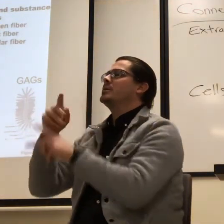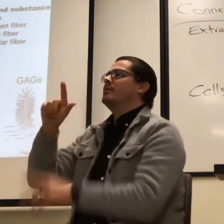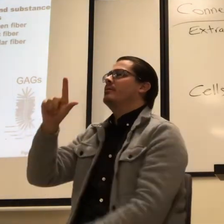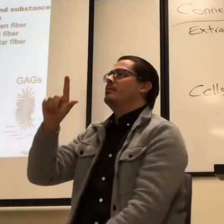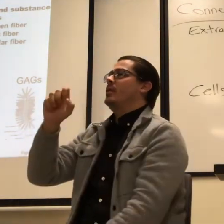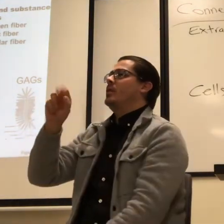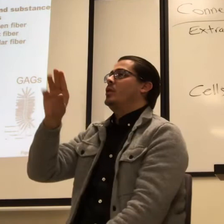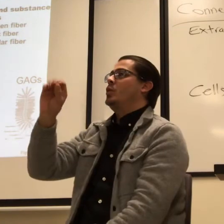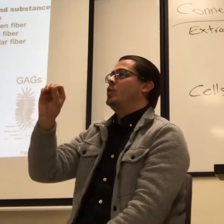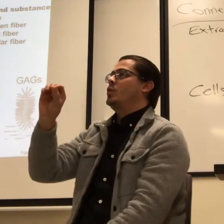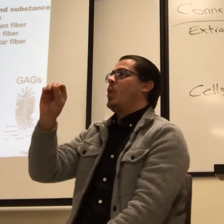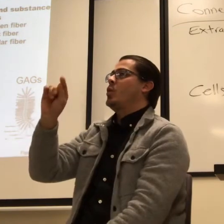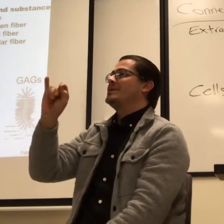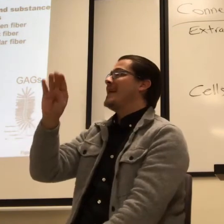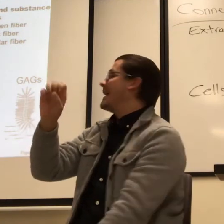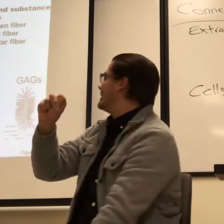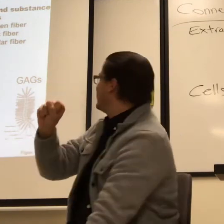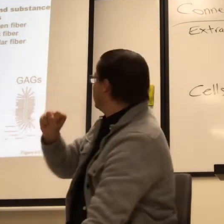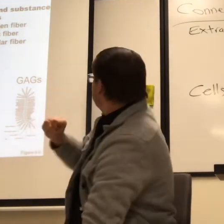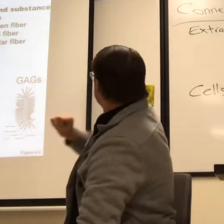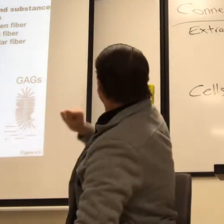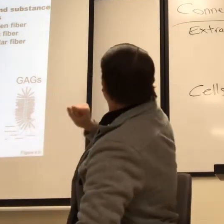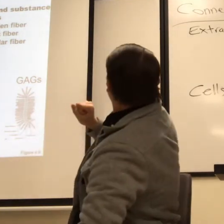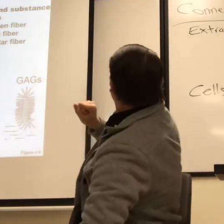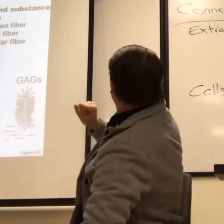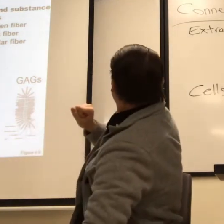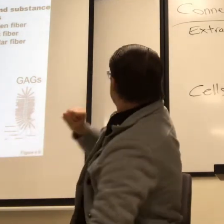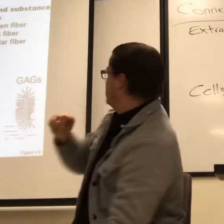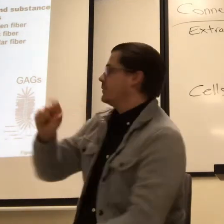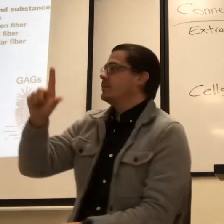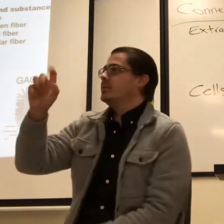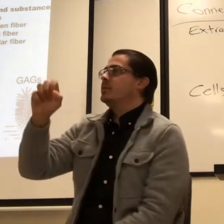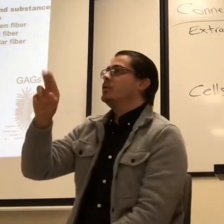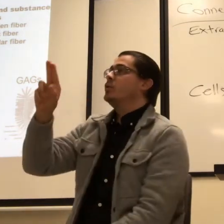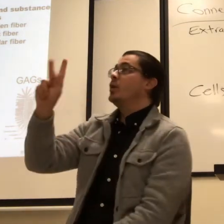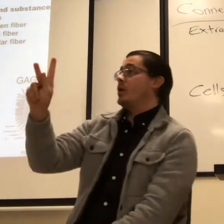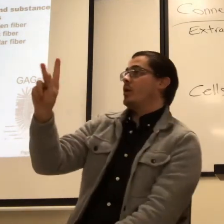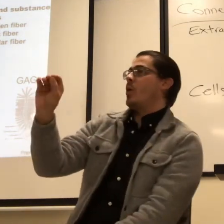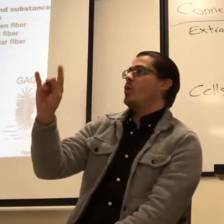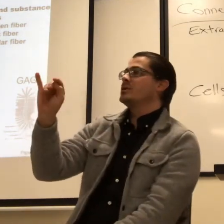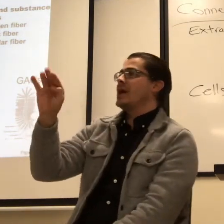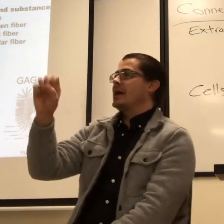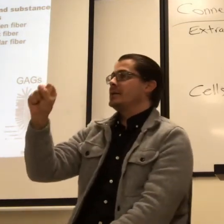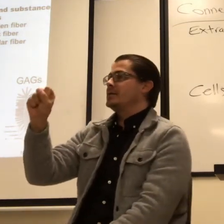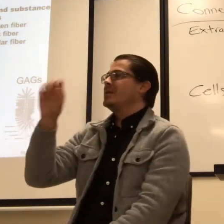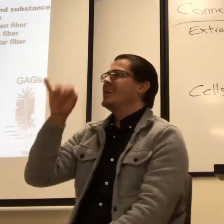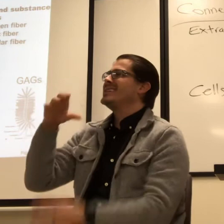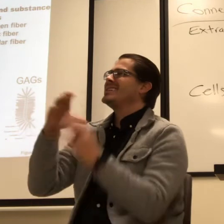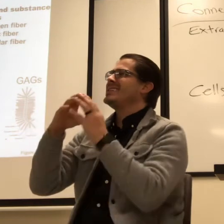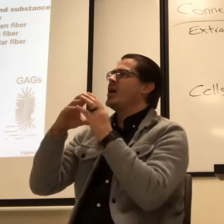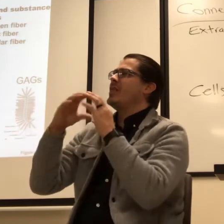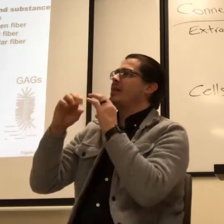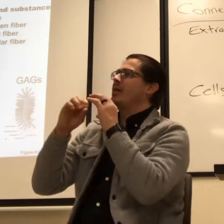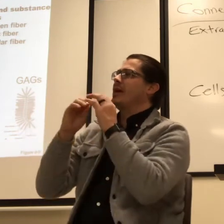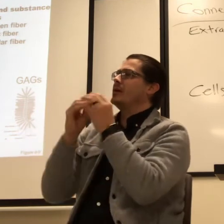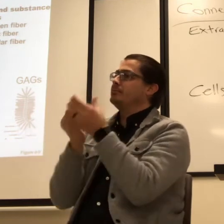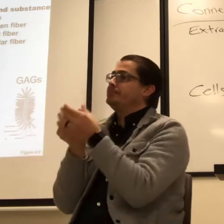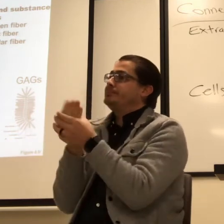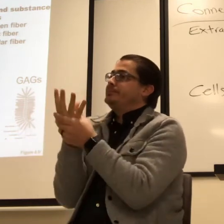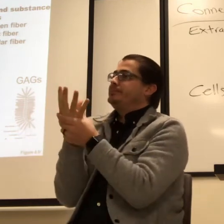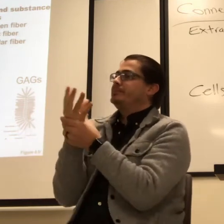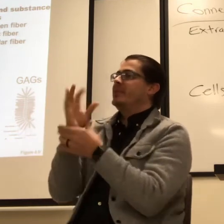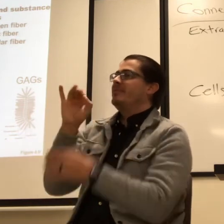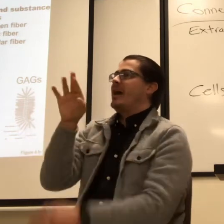Okay. And of course, what we mostly see are the cells that secrete the fibers. Okay. And those